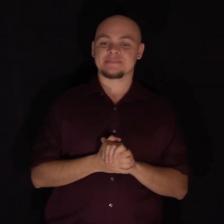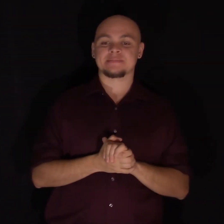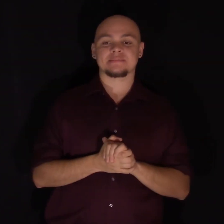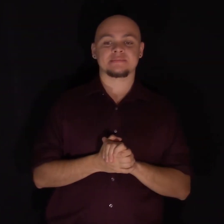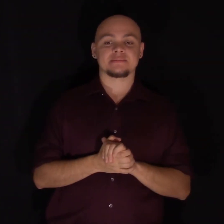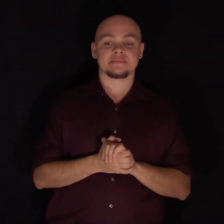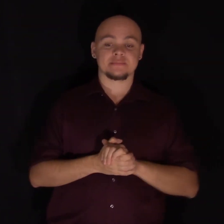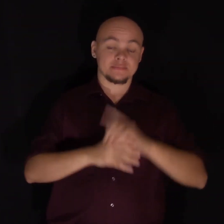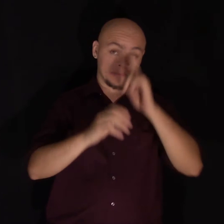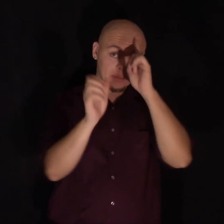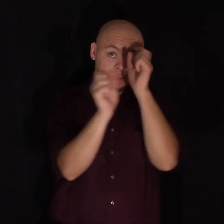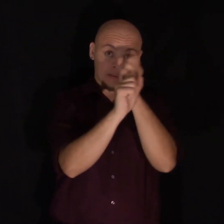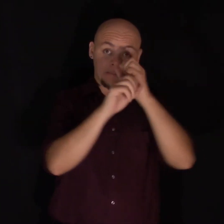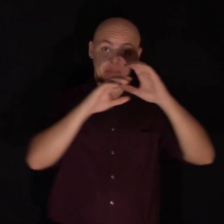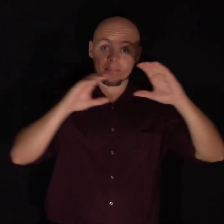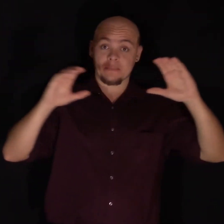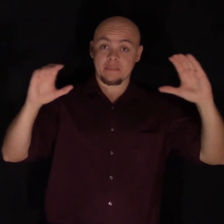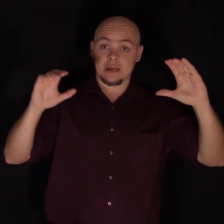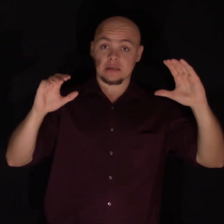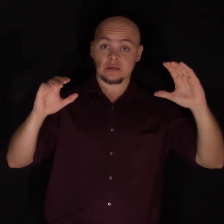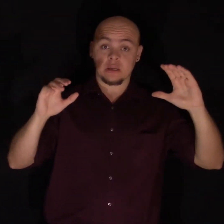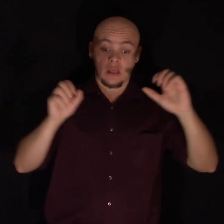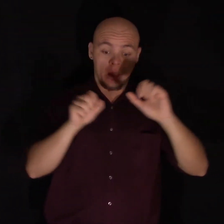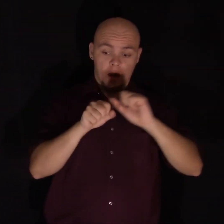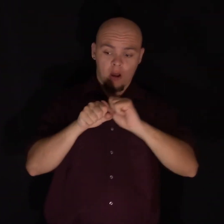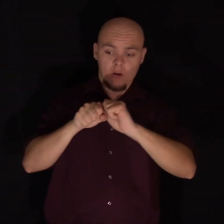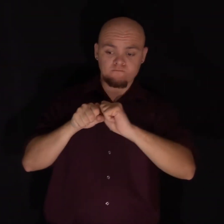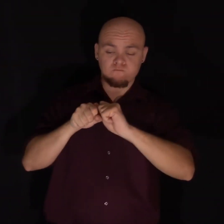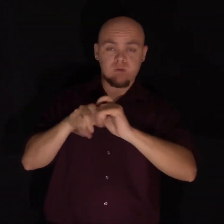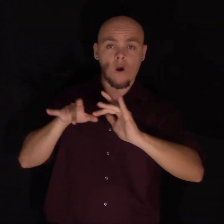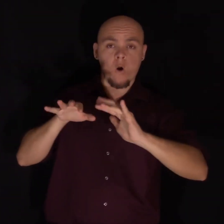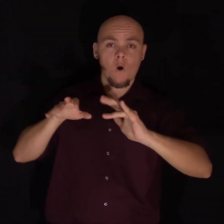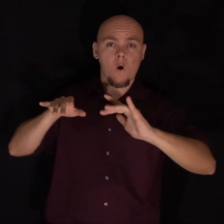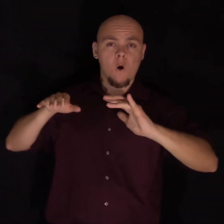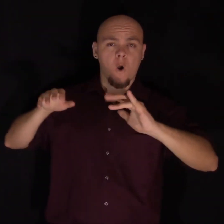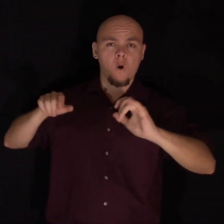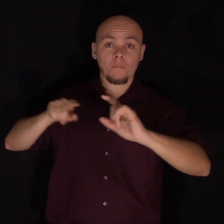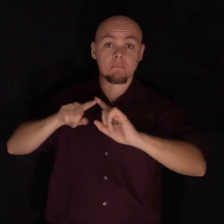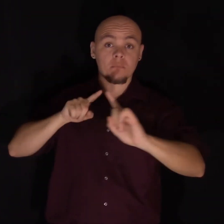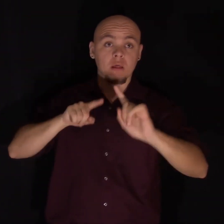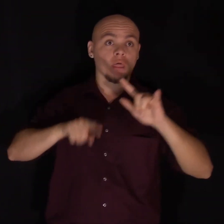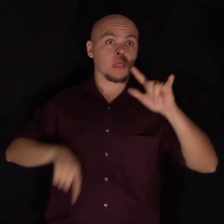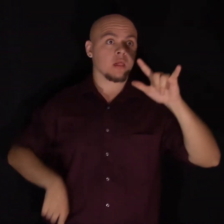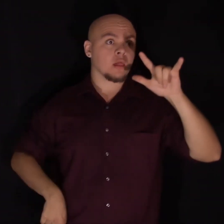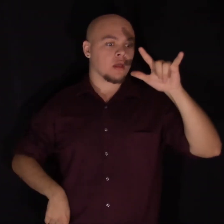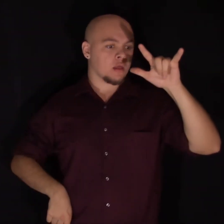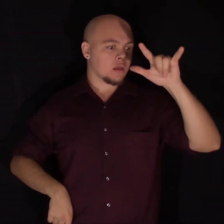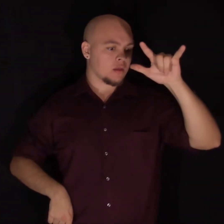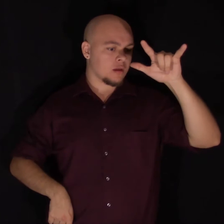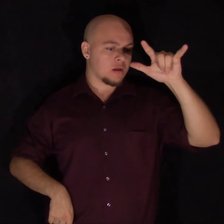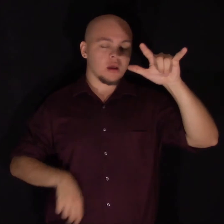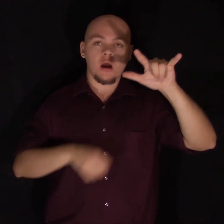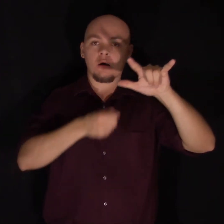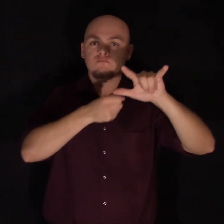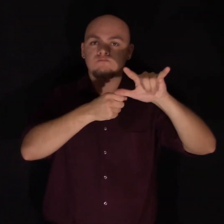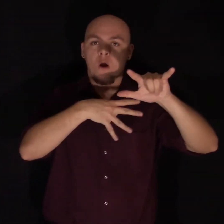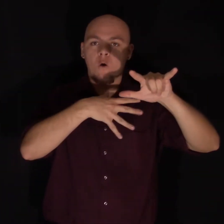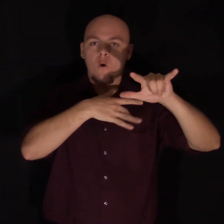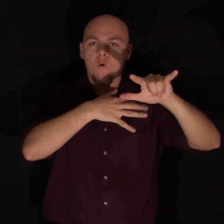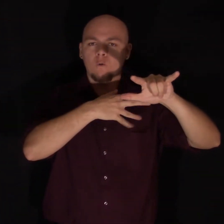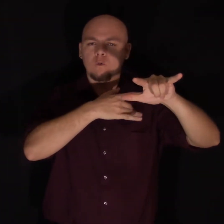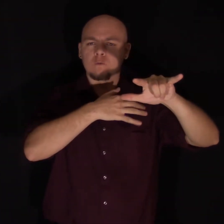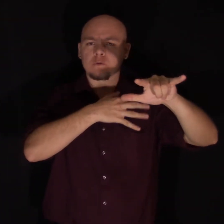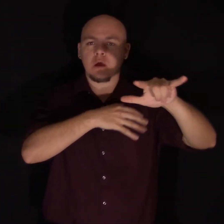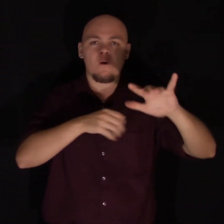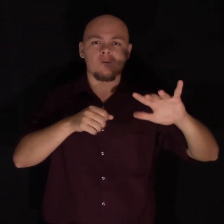So imagine a big explosion as you climb through 3,000 feet. Imagine a plane